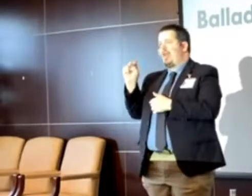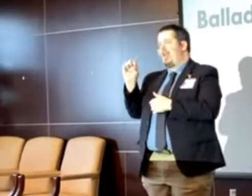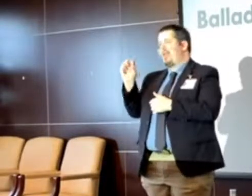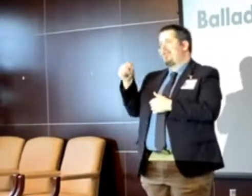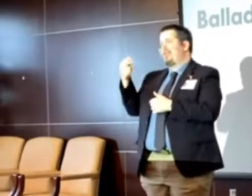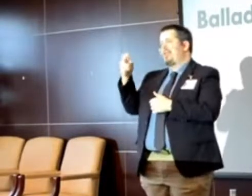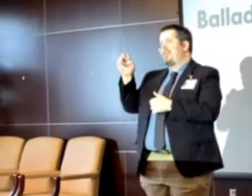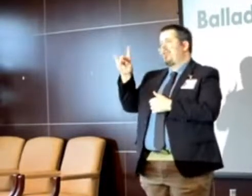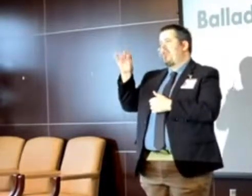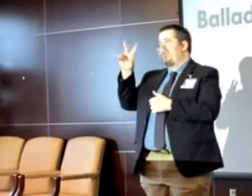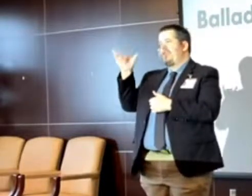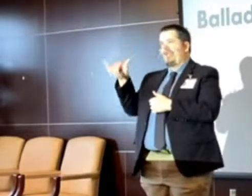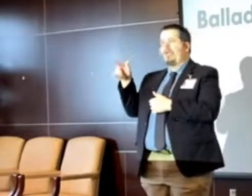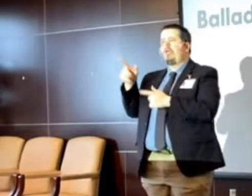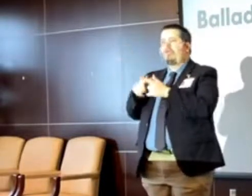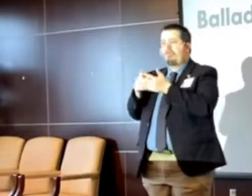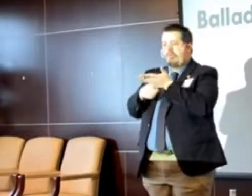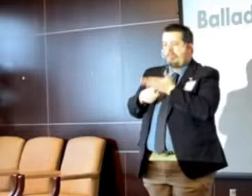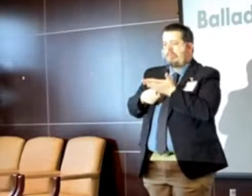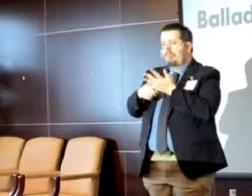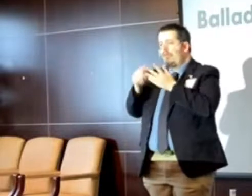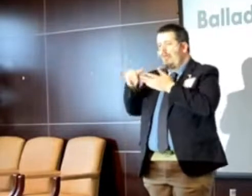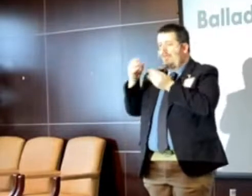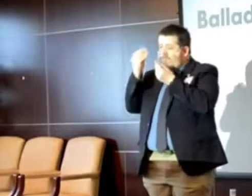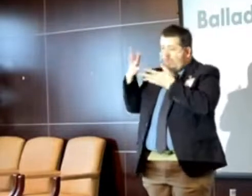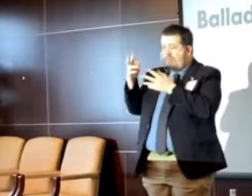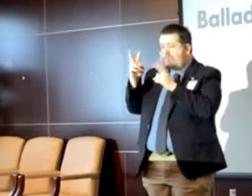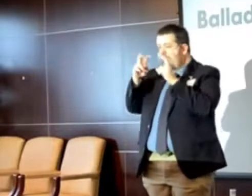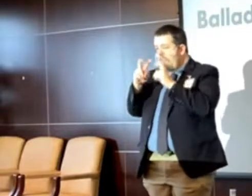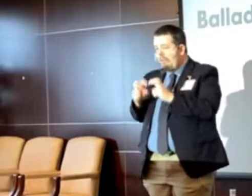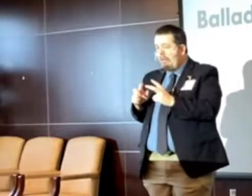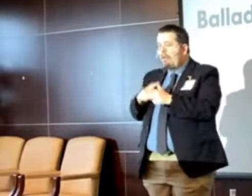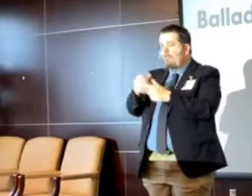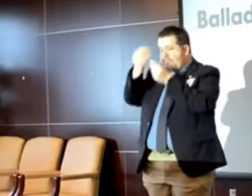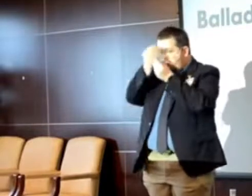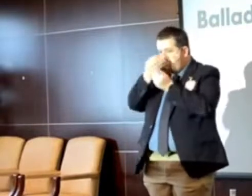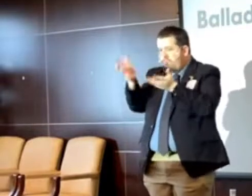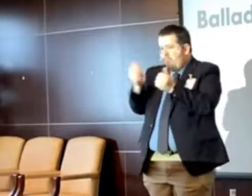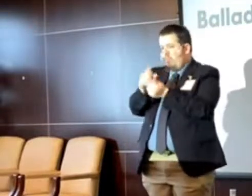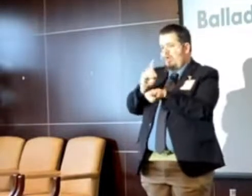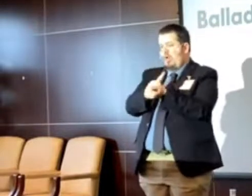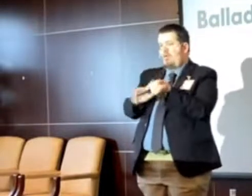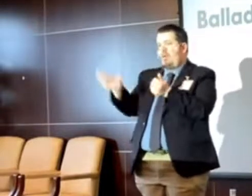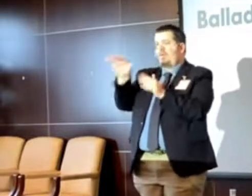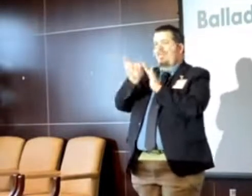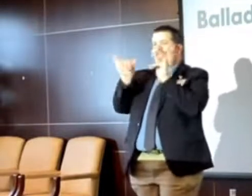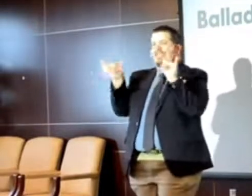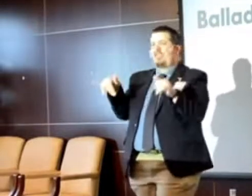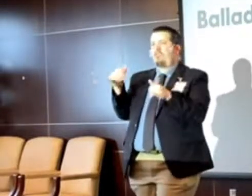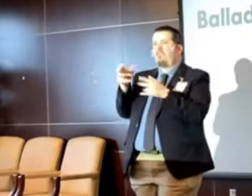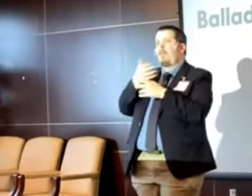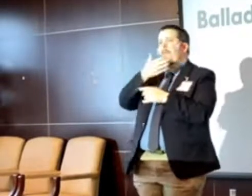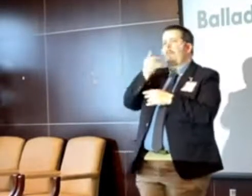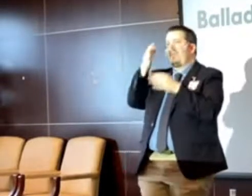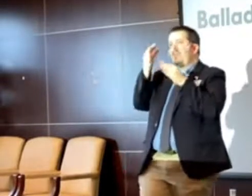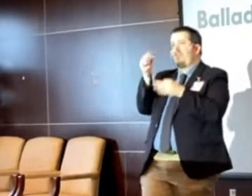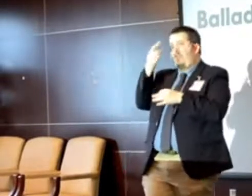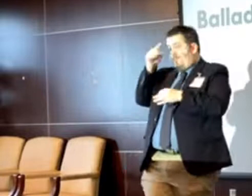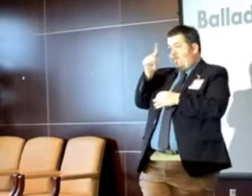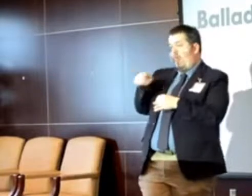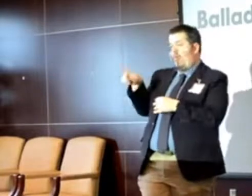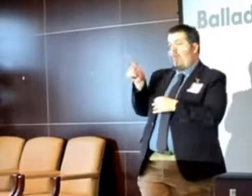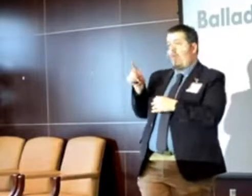leadership, to assimilate that data and then share it with physicians throughout the system so that they can make the best